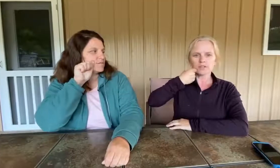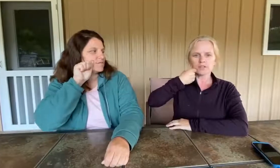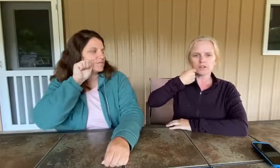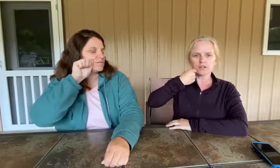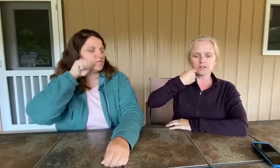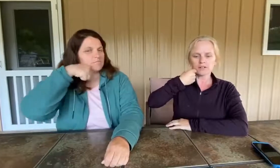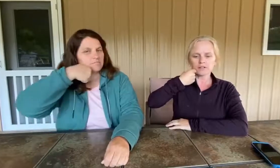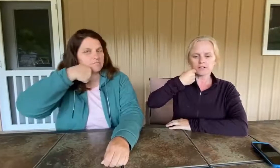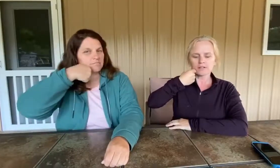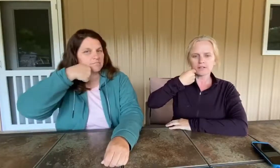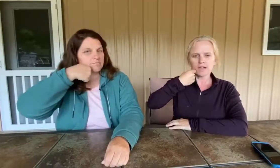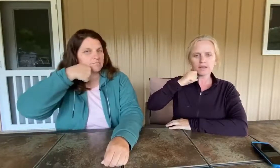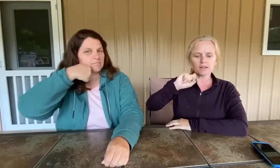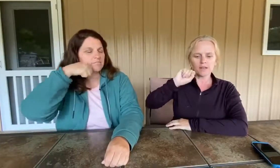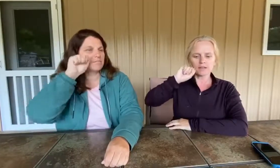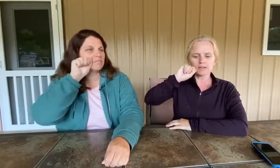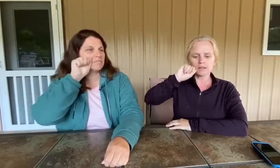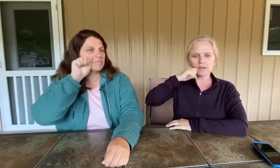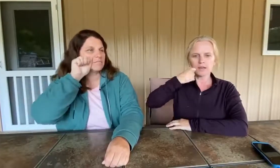just turn your hand, and that is